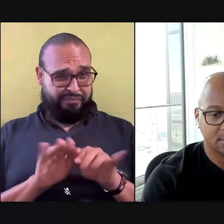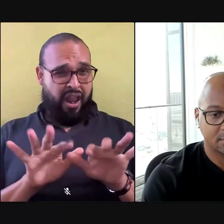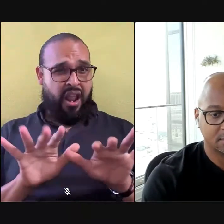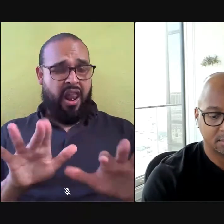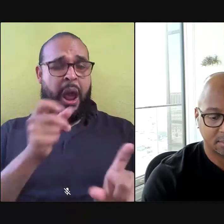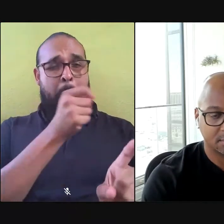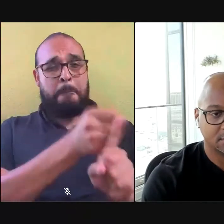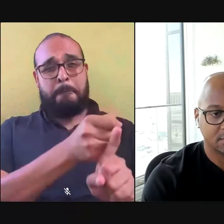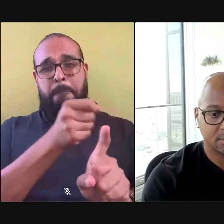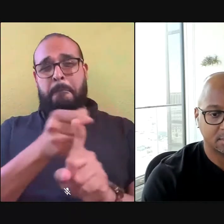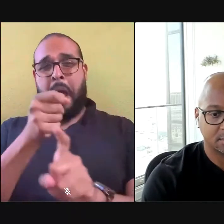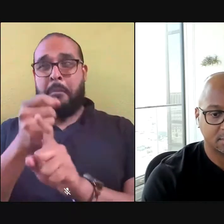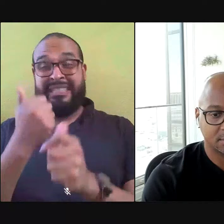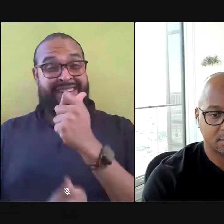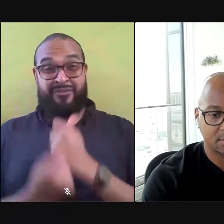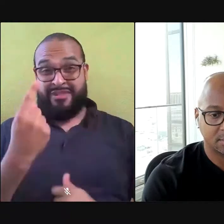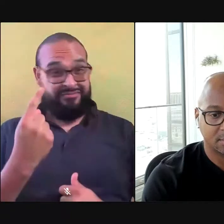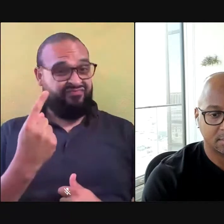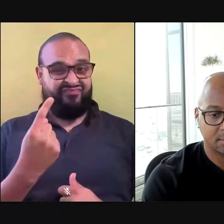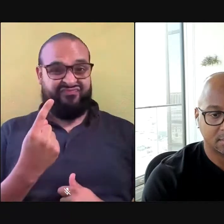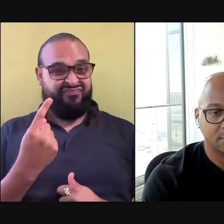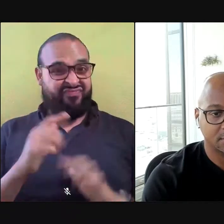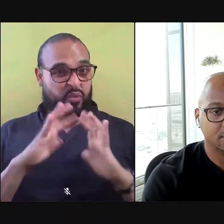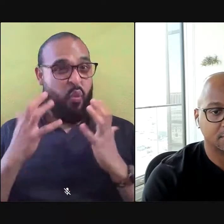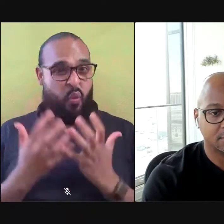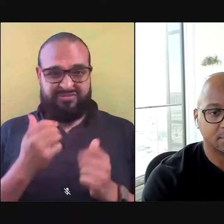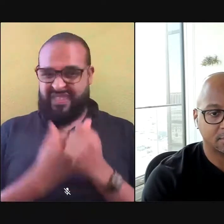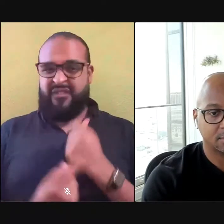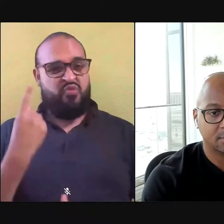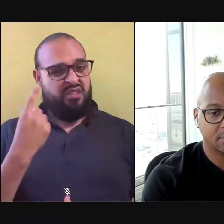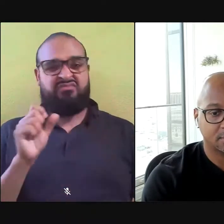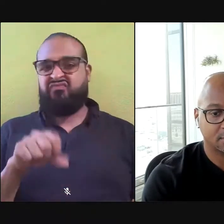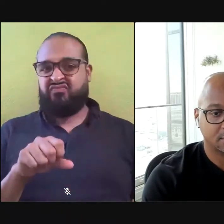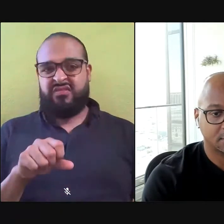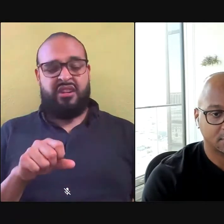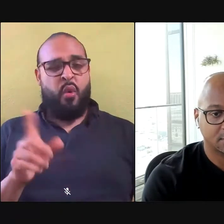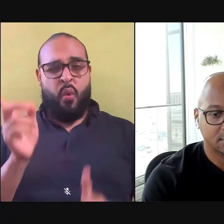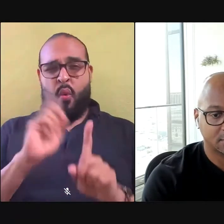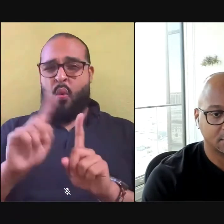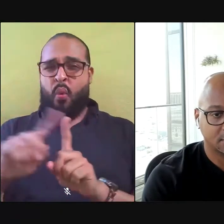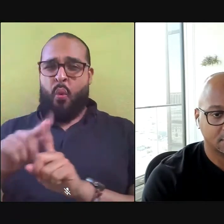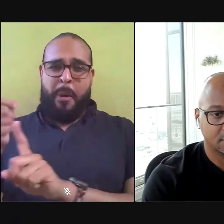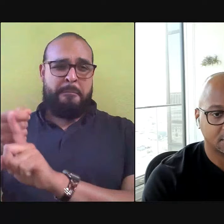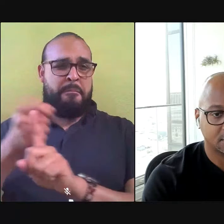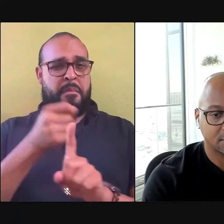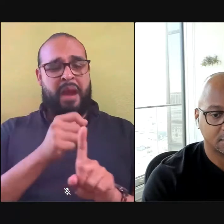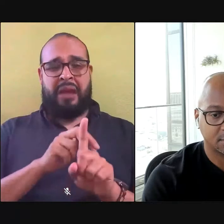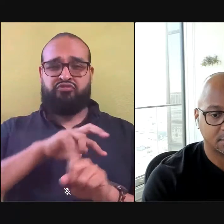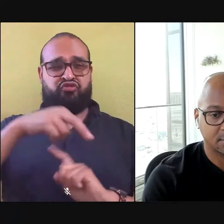think, on Earth in any number of ways. I don't think this